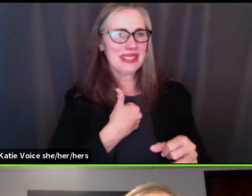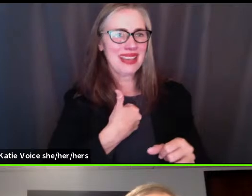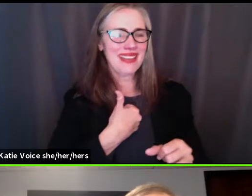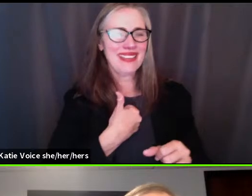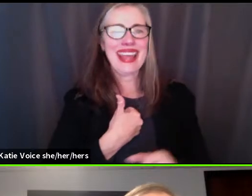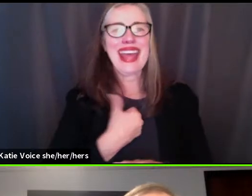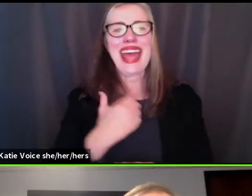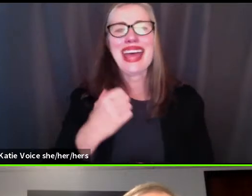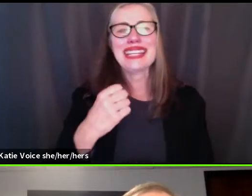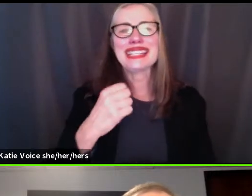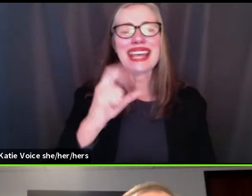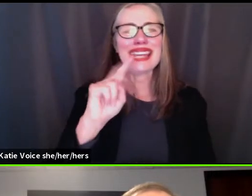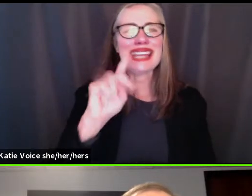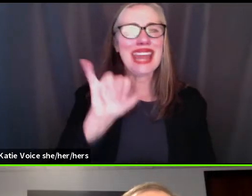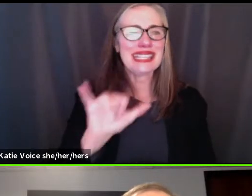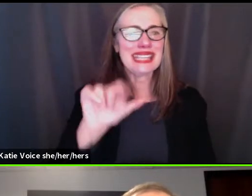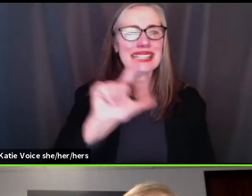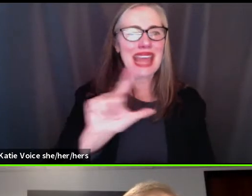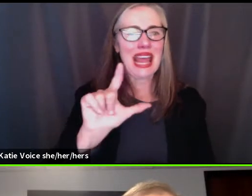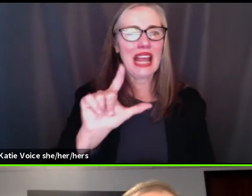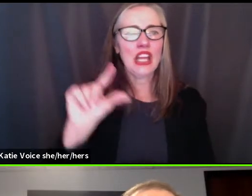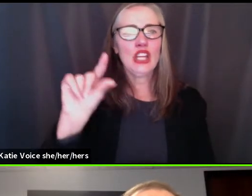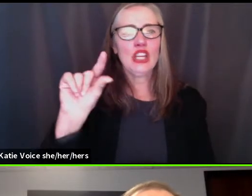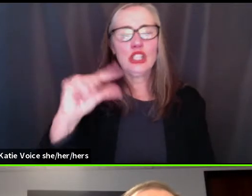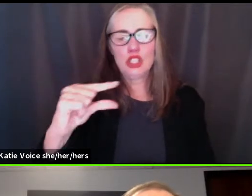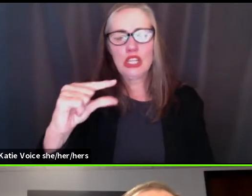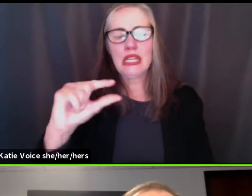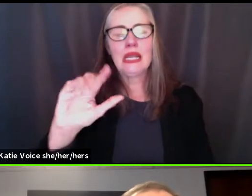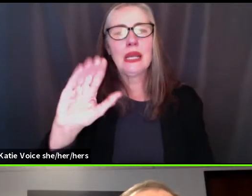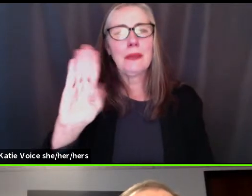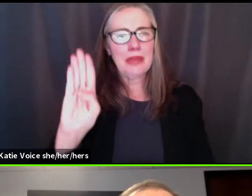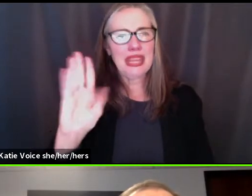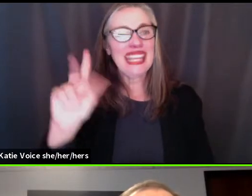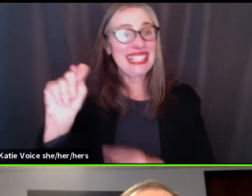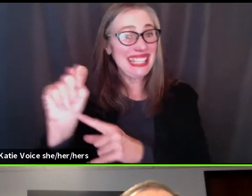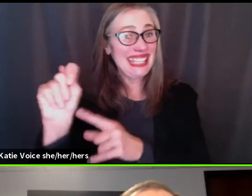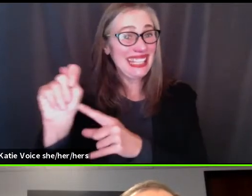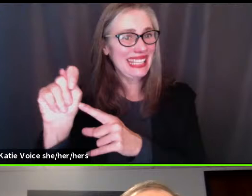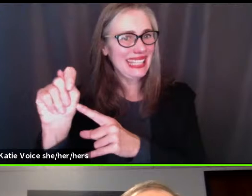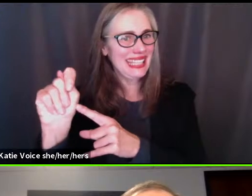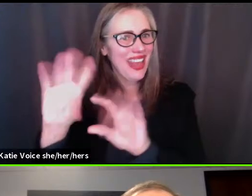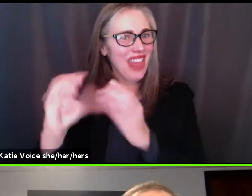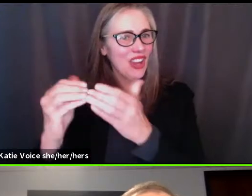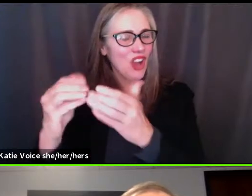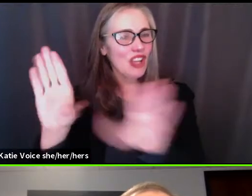LGBT caucus to say that we're adding Q to our name. So thank you very much.